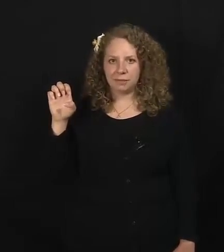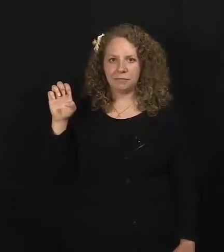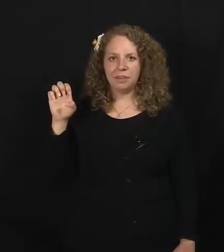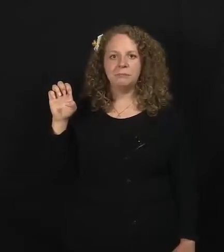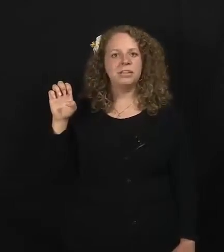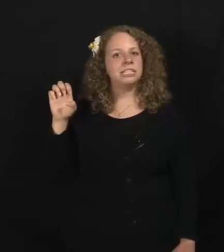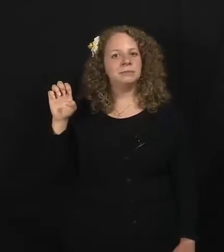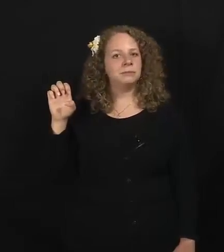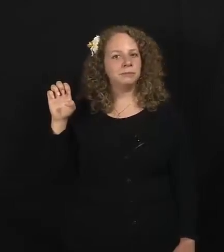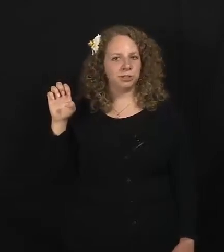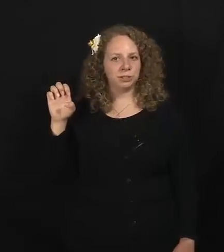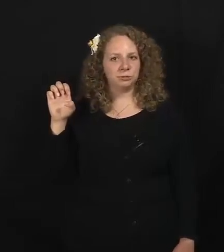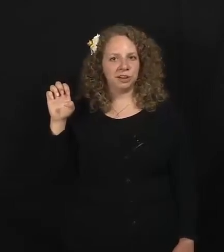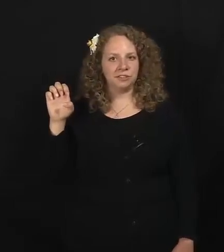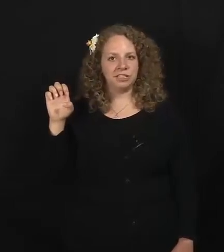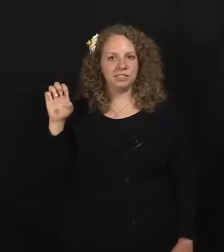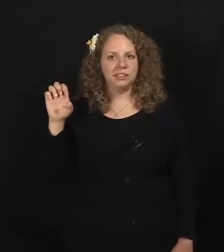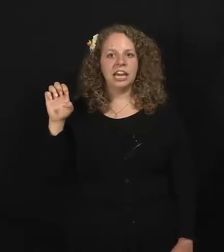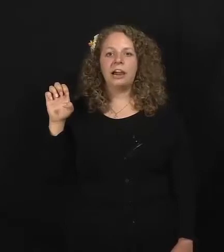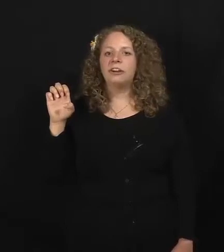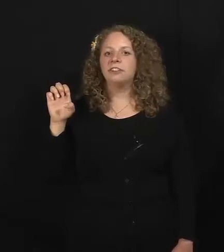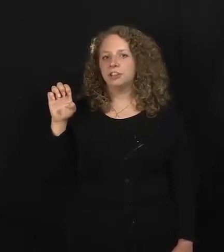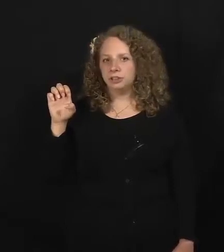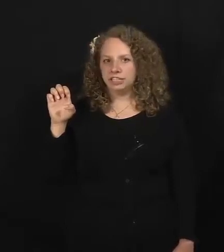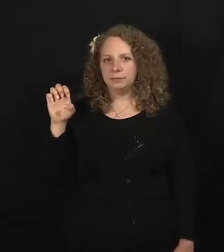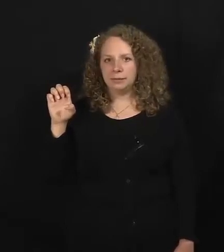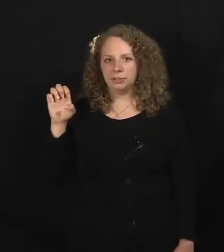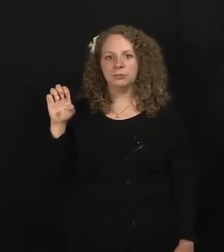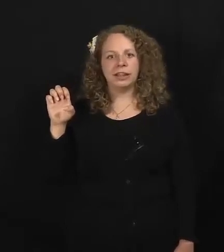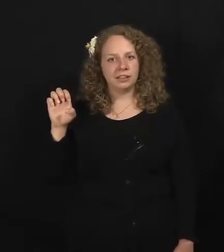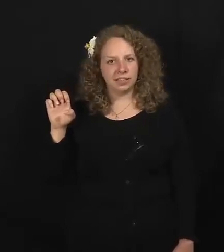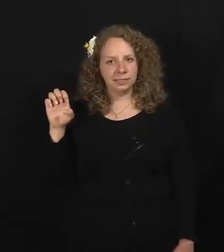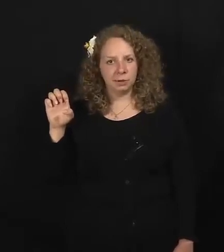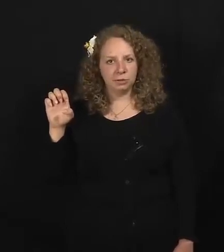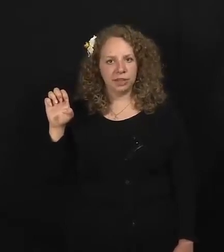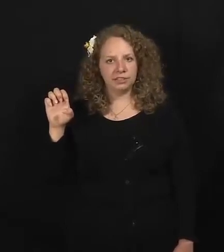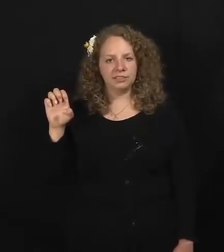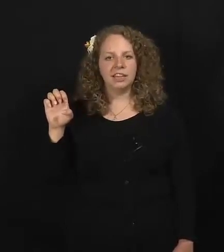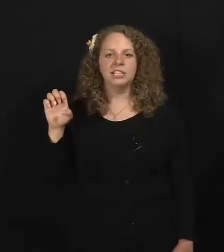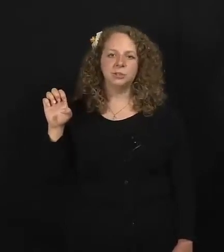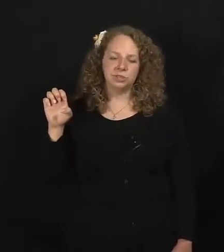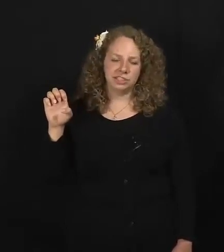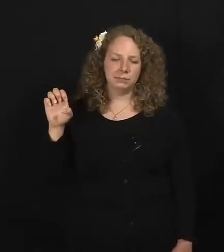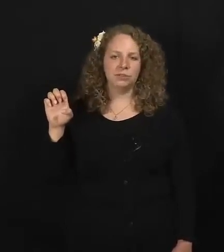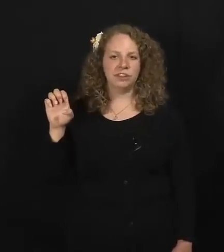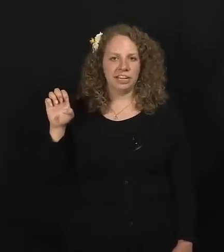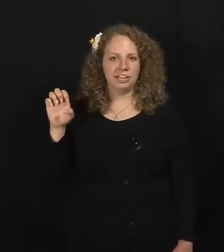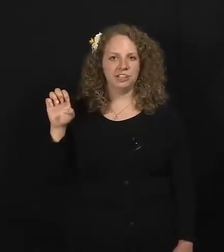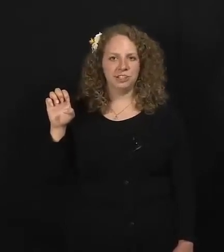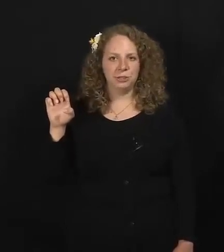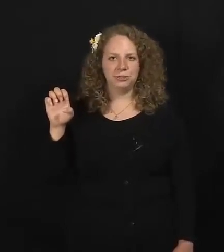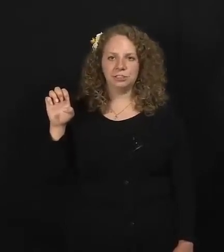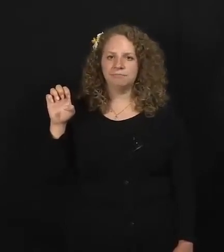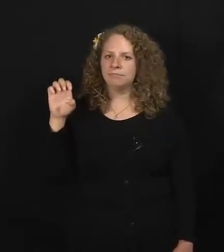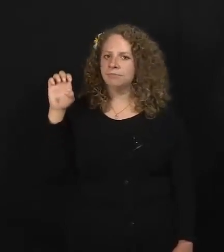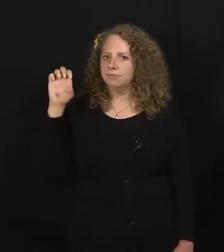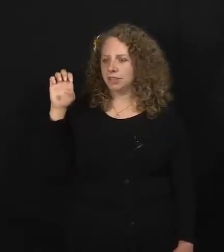thumb, but it seems to be personal preference. However, you need to be able to recognize both ways, as you will see both variations used. The